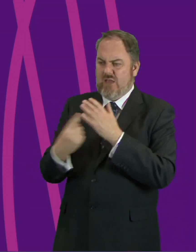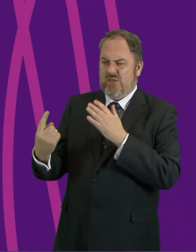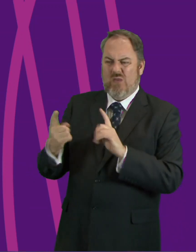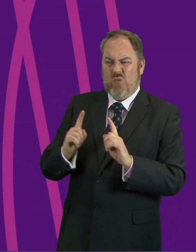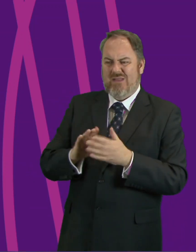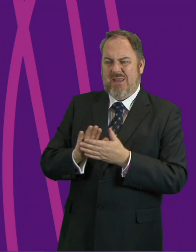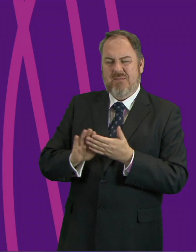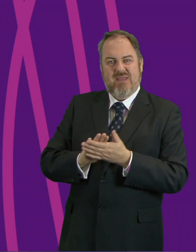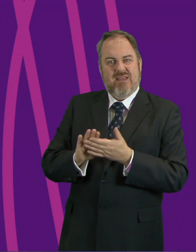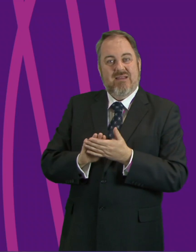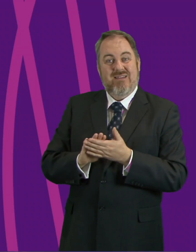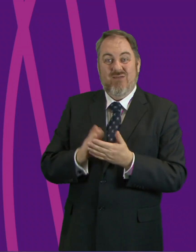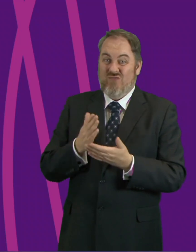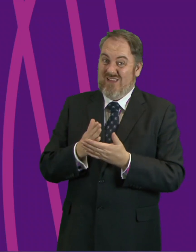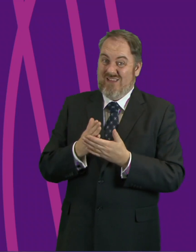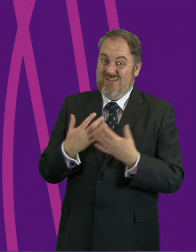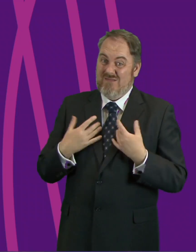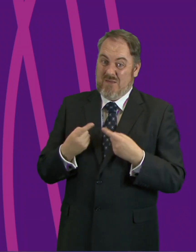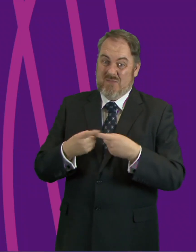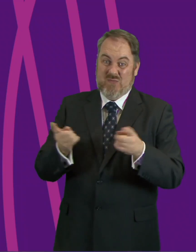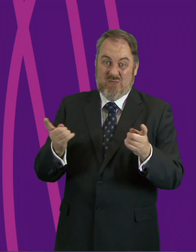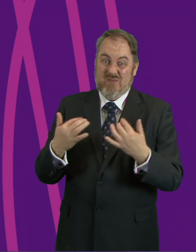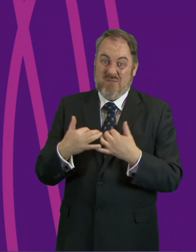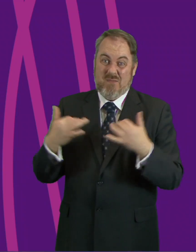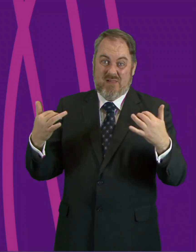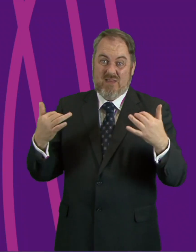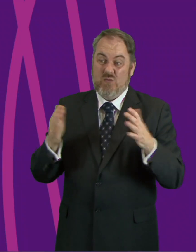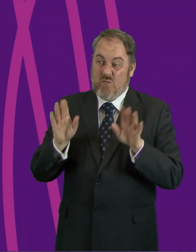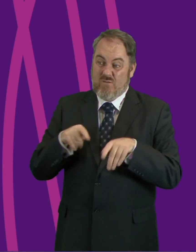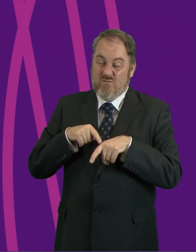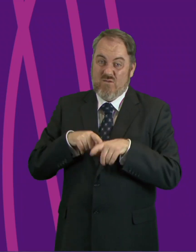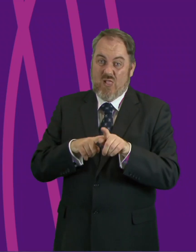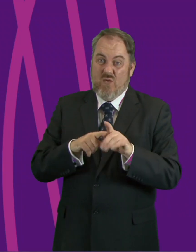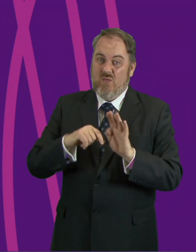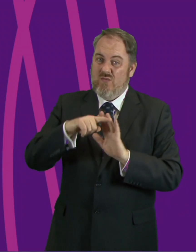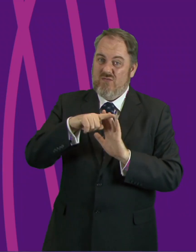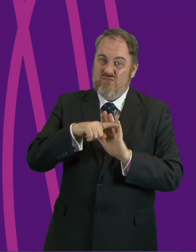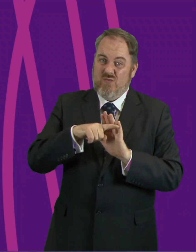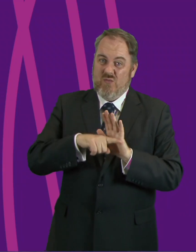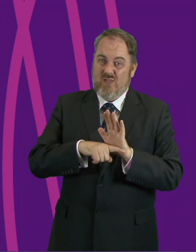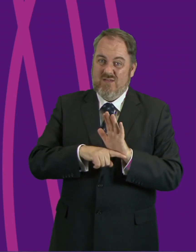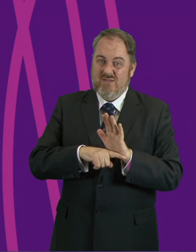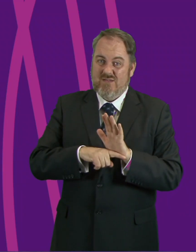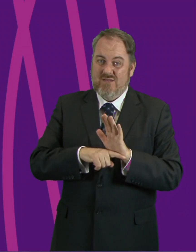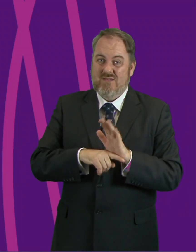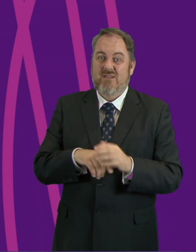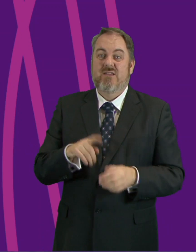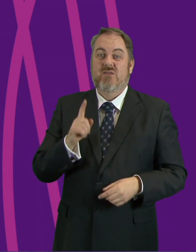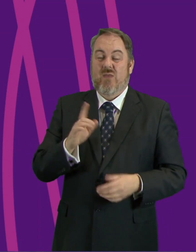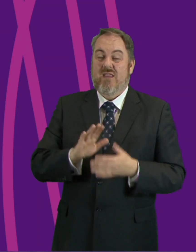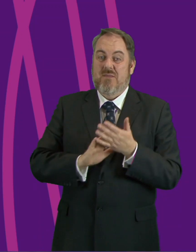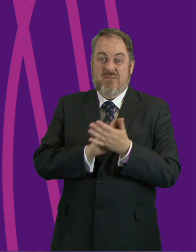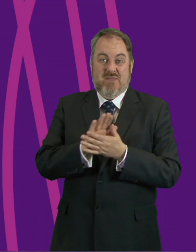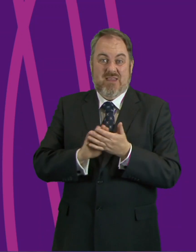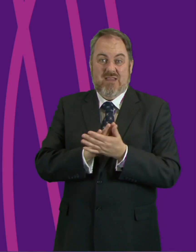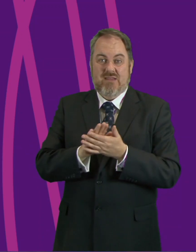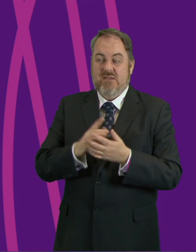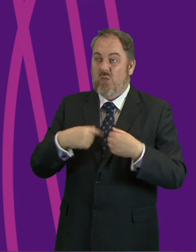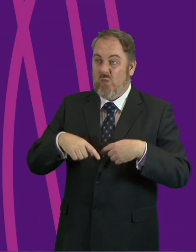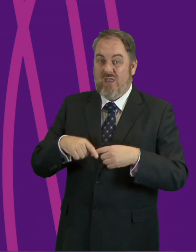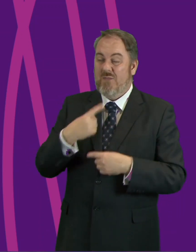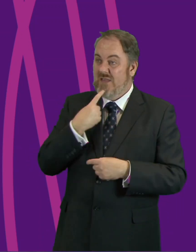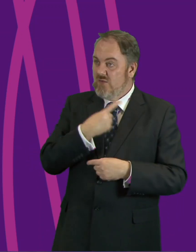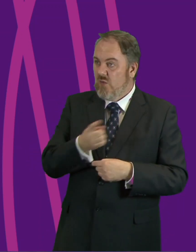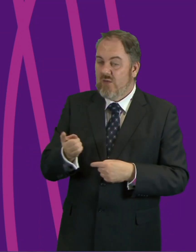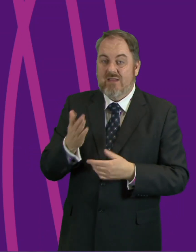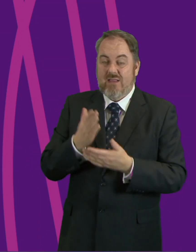are willing to comply. And we will all potentially find ourselves under a policy like this being advised to isolate for